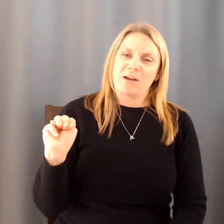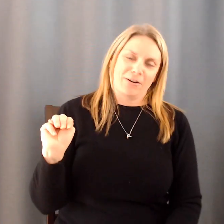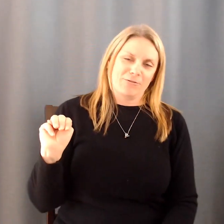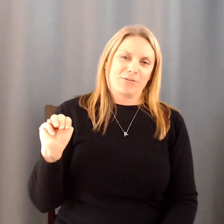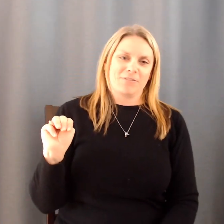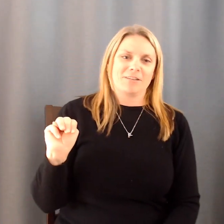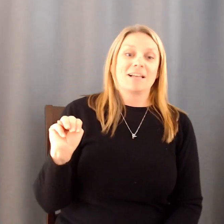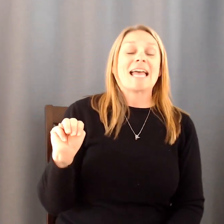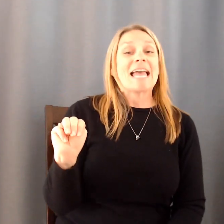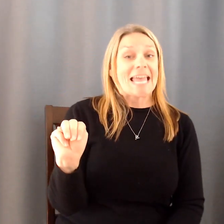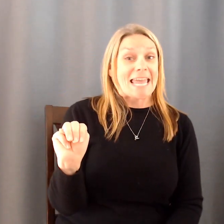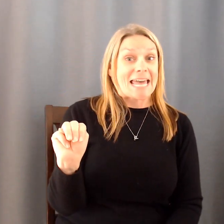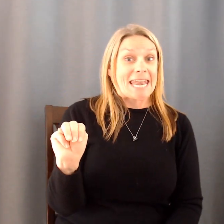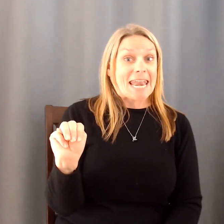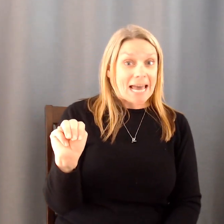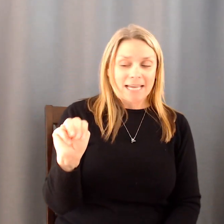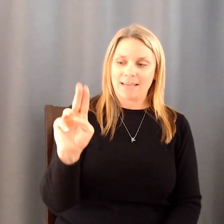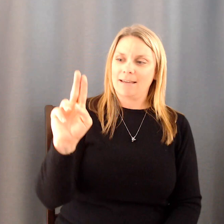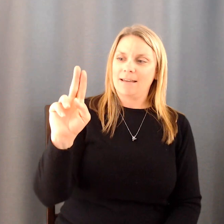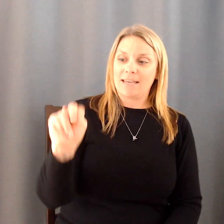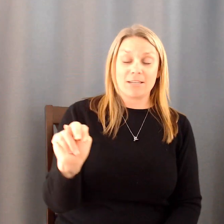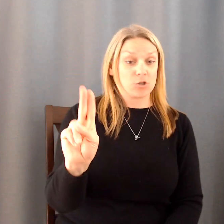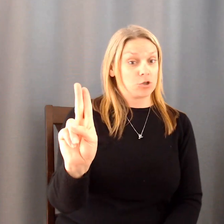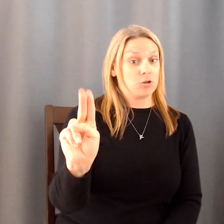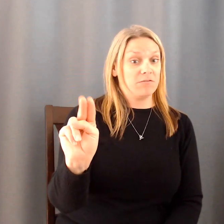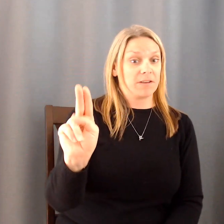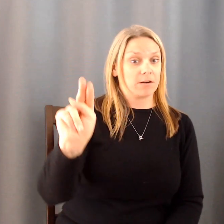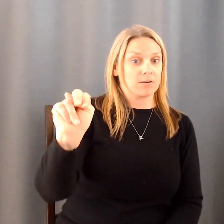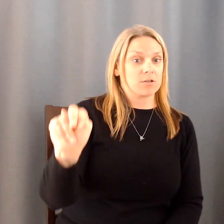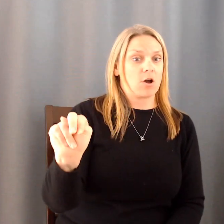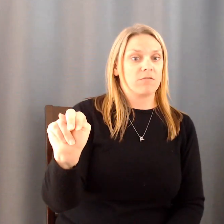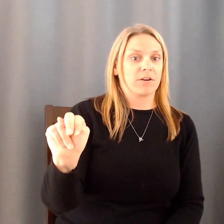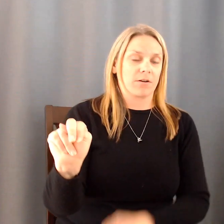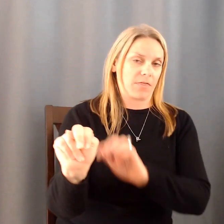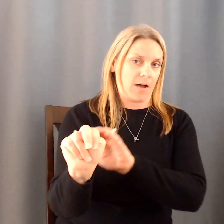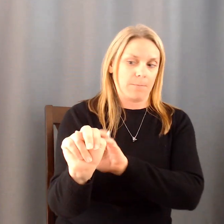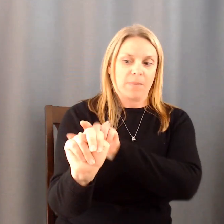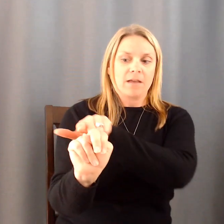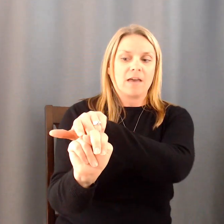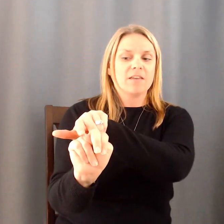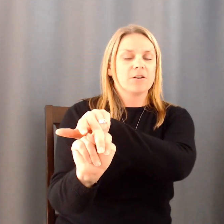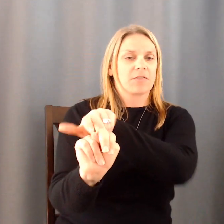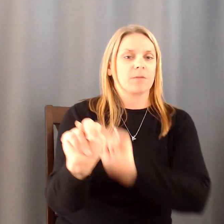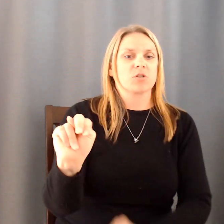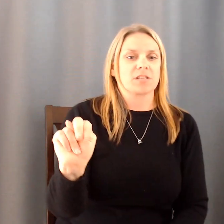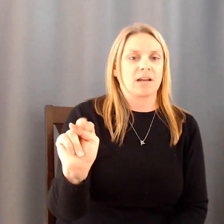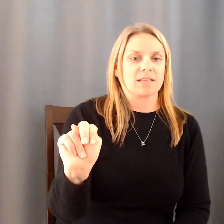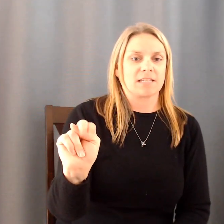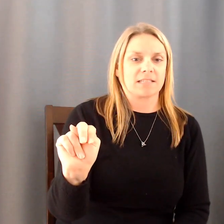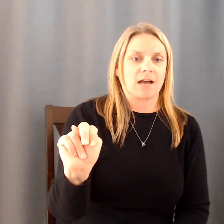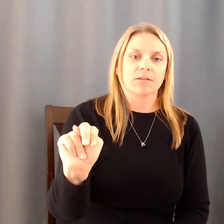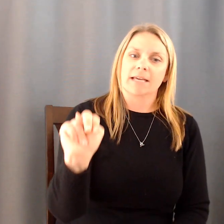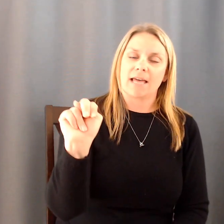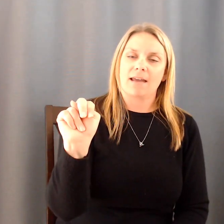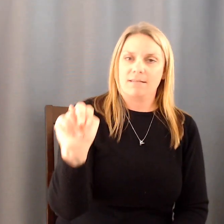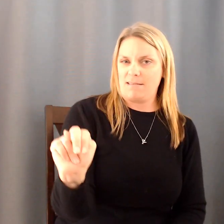will feel. N is two fingers over your thumb, and then your thumb just kind of sticks out like that.